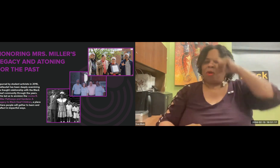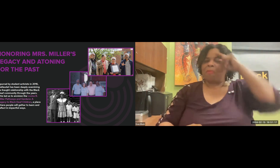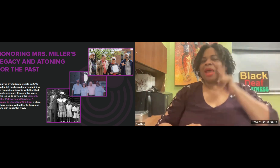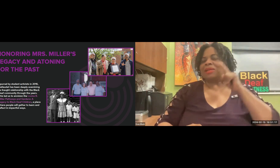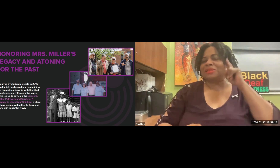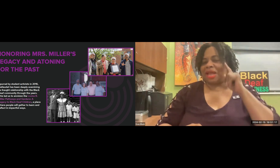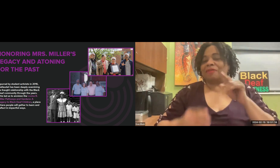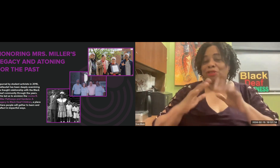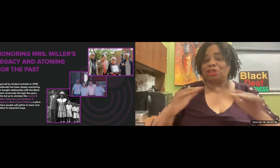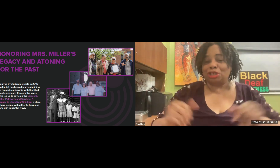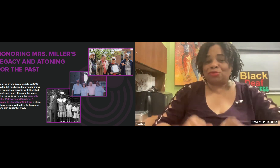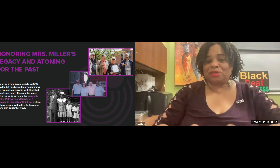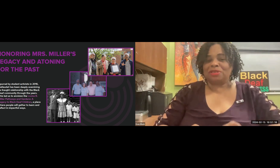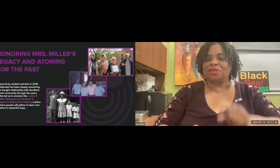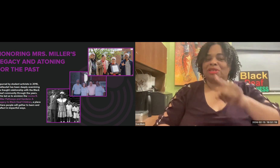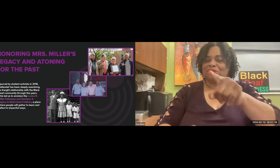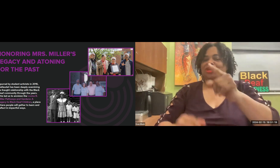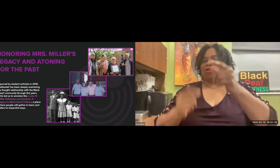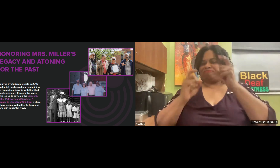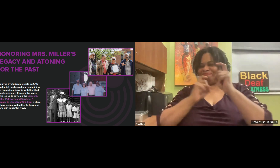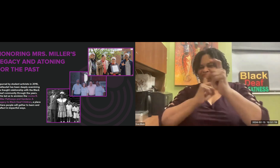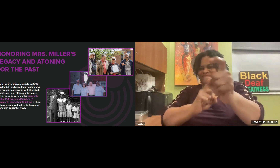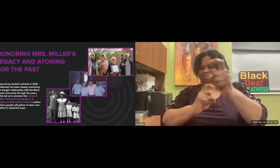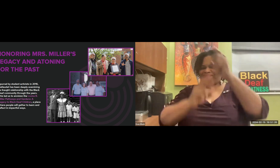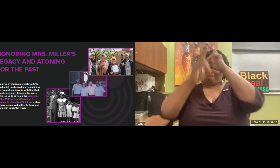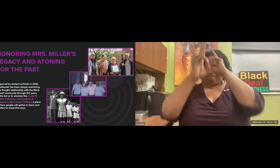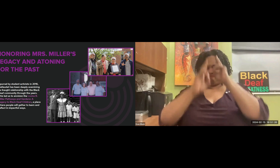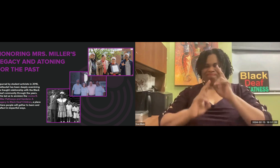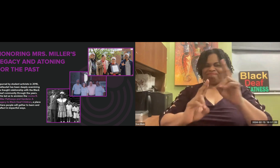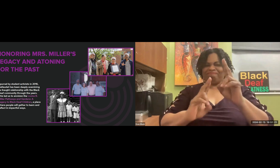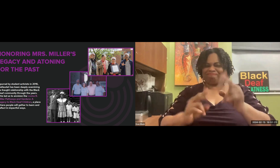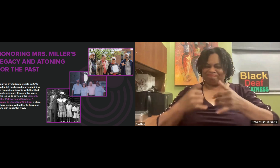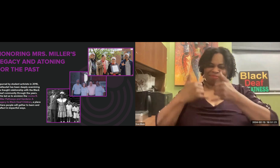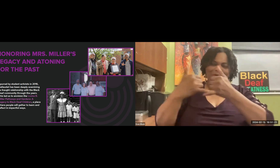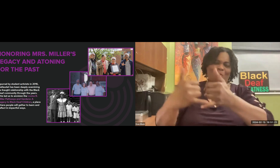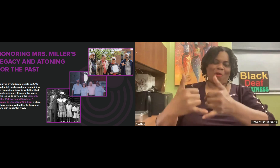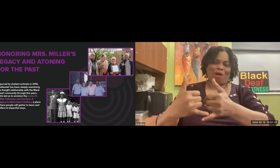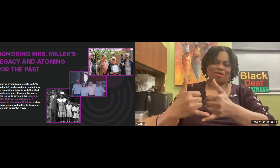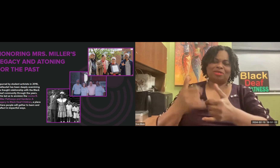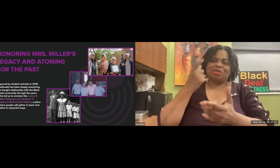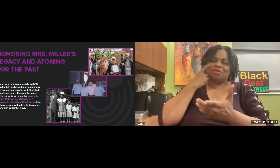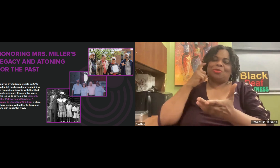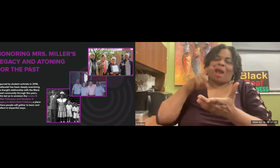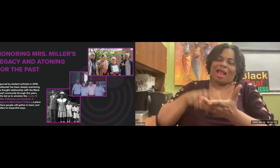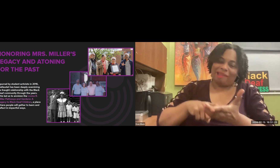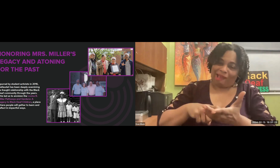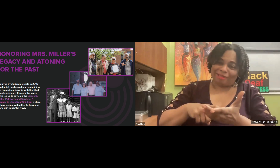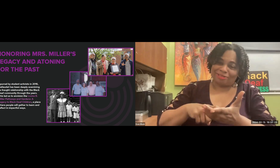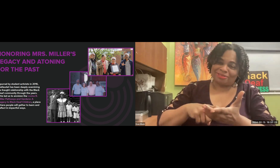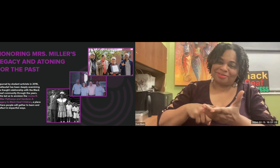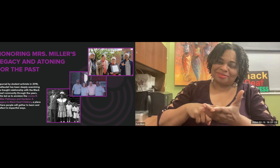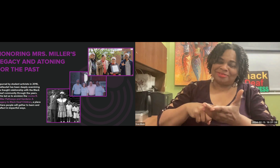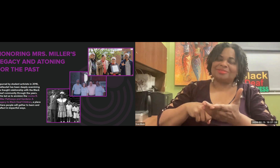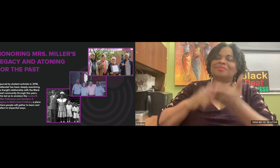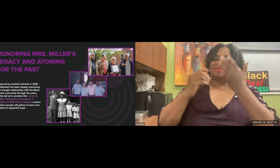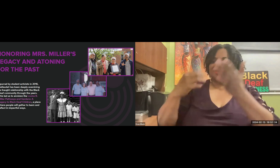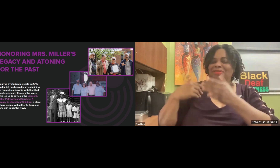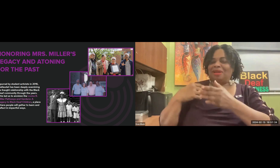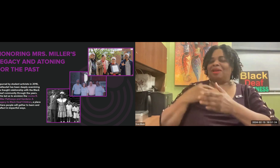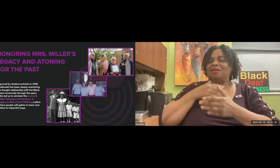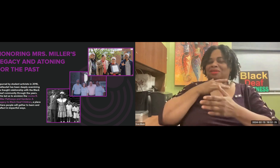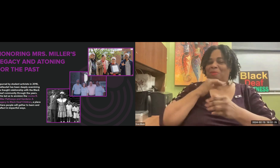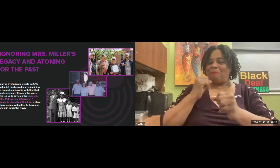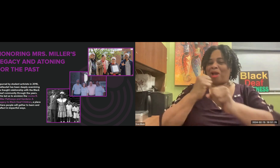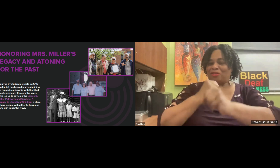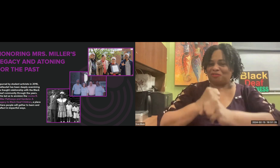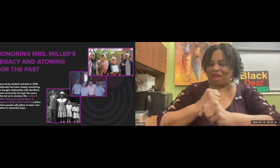right. And so we know that this is going to be a space for Black deaf children. And so this was an opportunity for us to